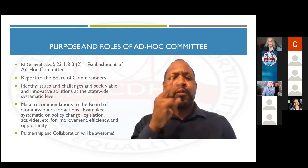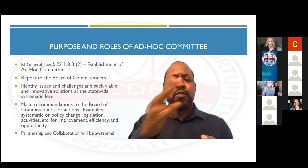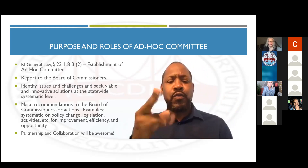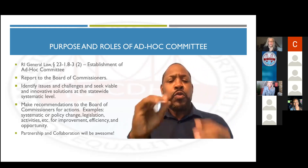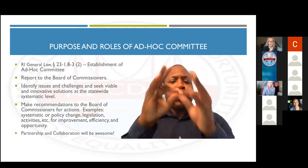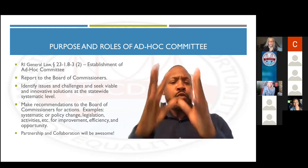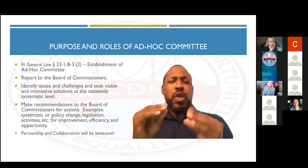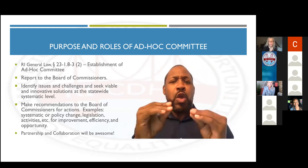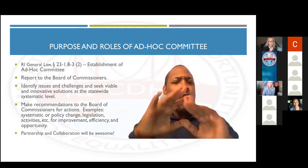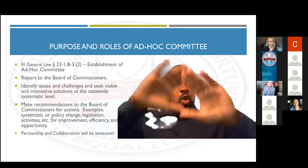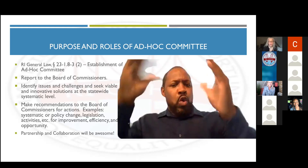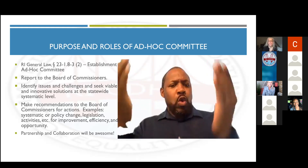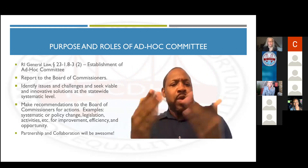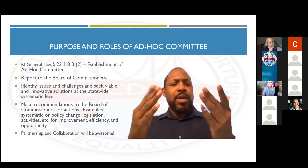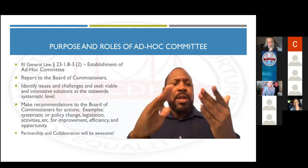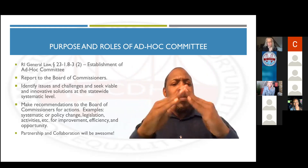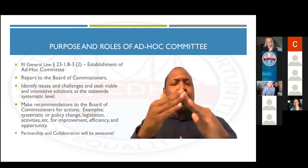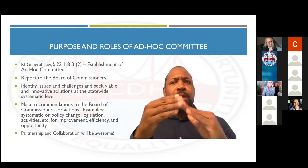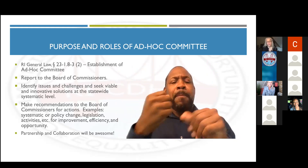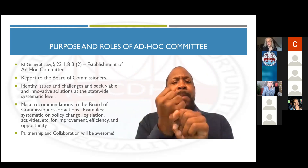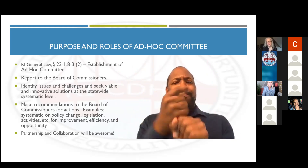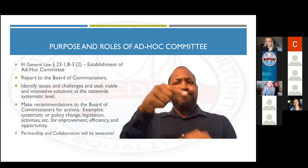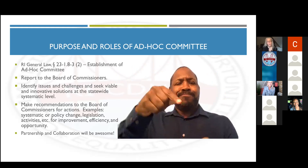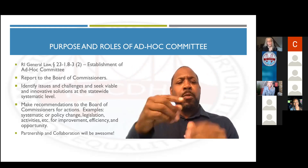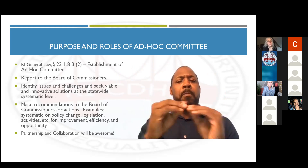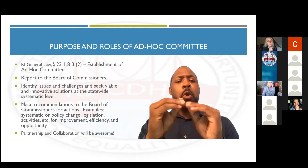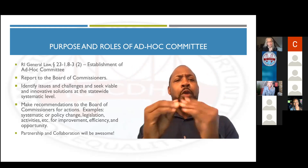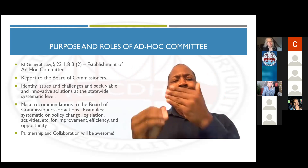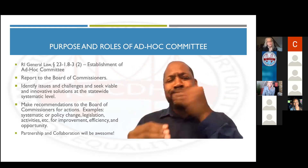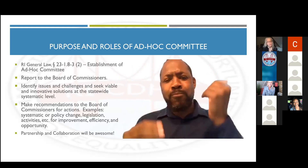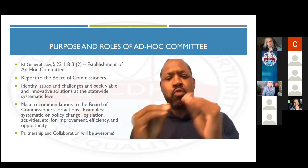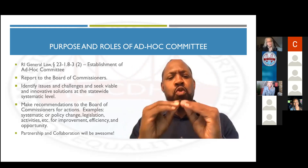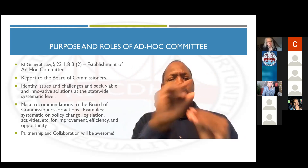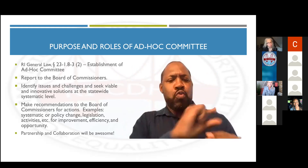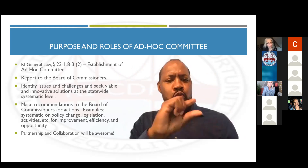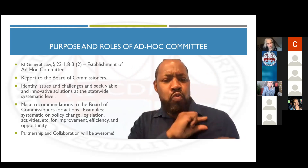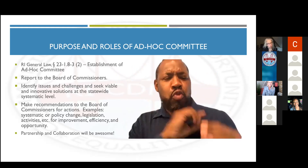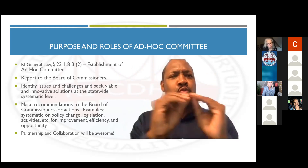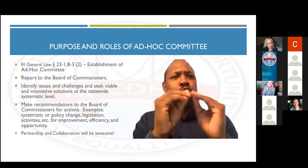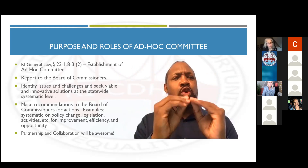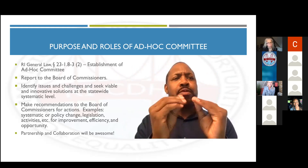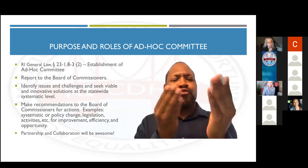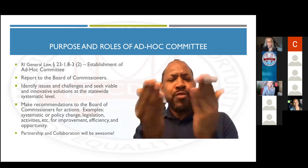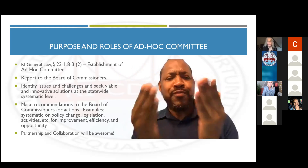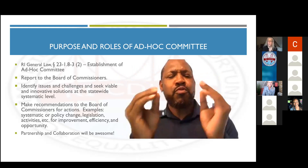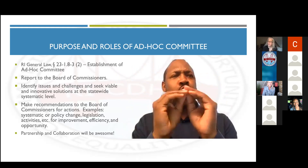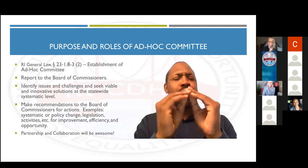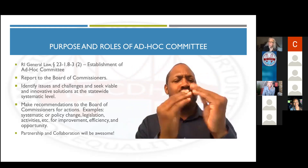with things that are a disservice. So we'll think about the community as a whole, the best quality